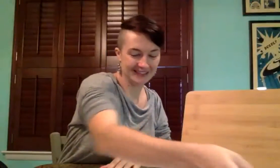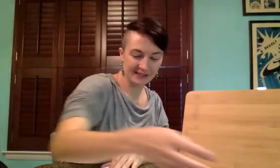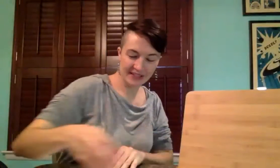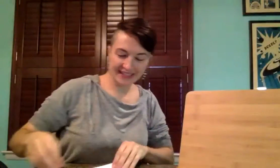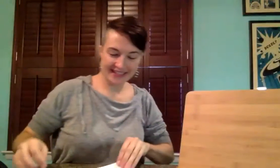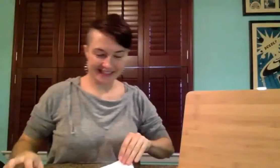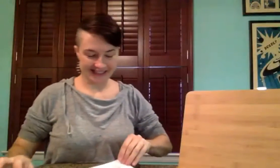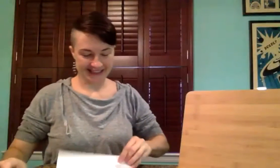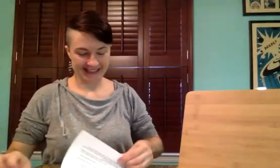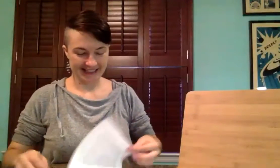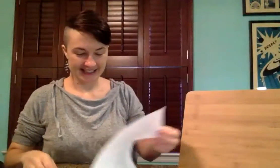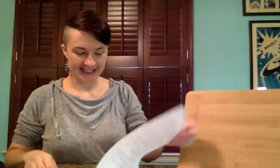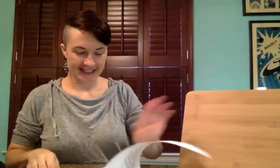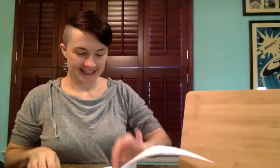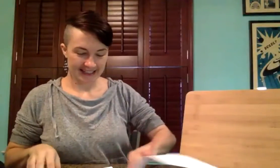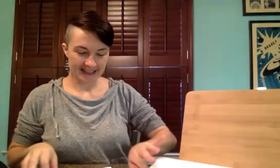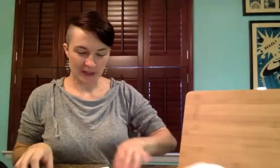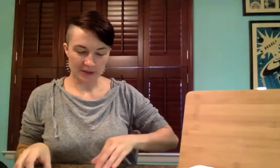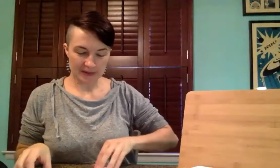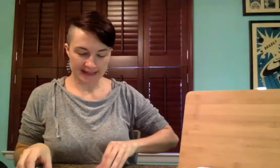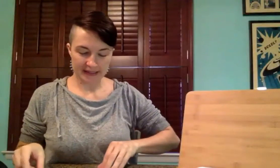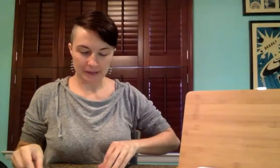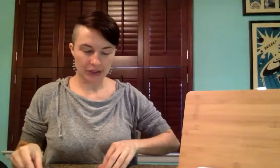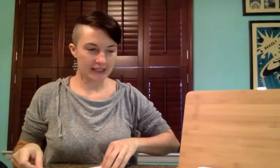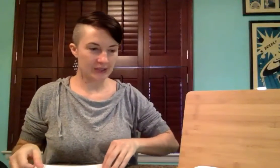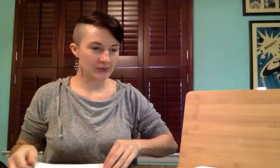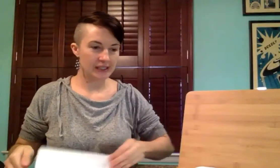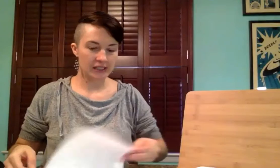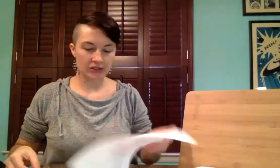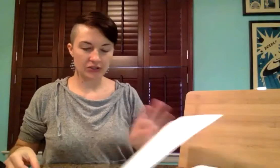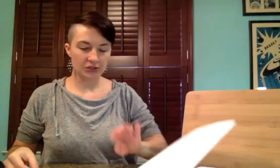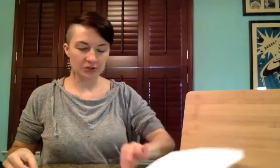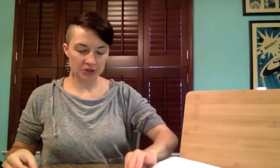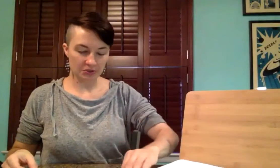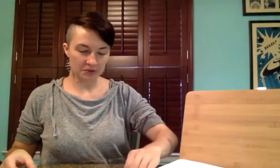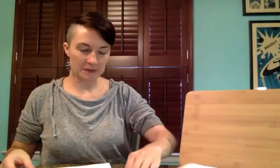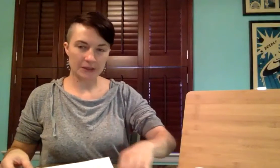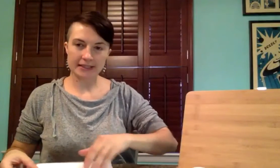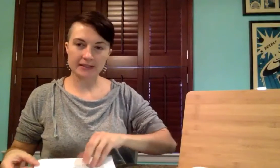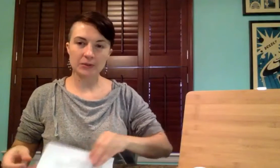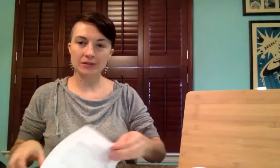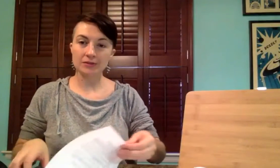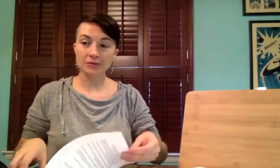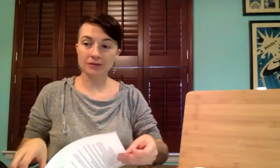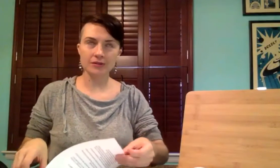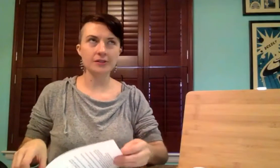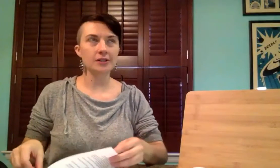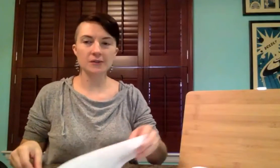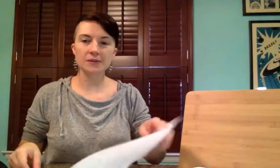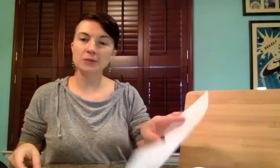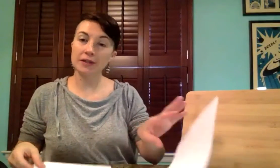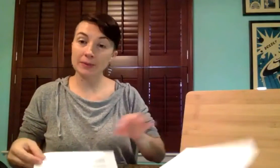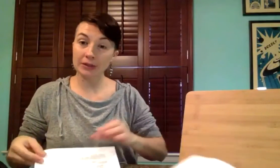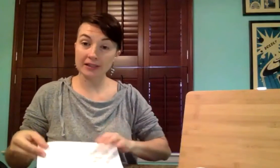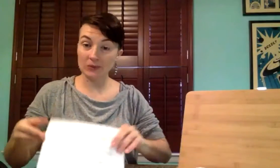All right. So, since I'm just reading two children's books, just reading one book